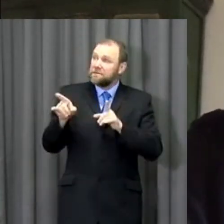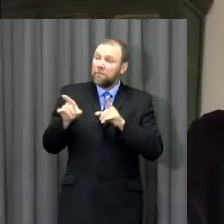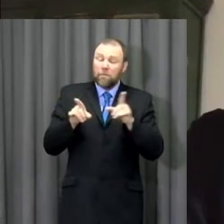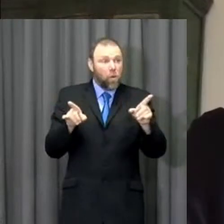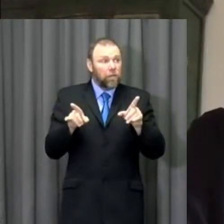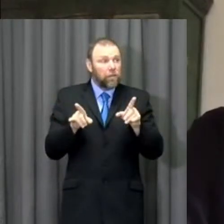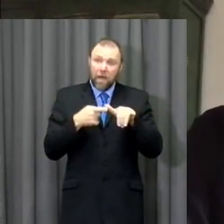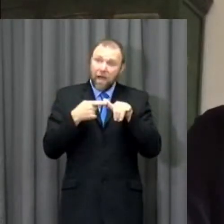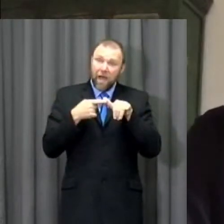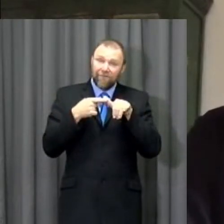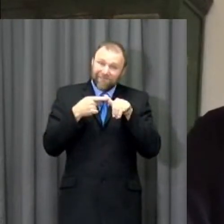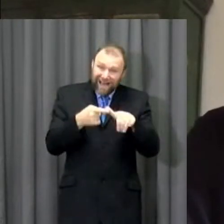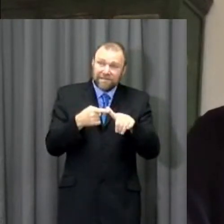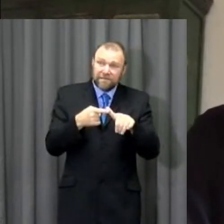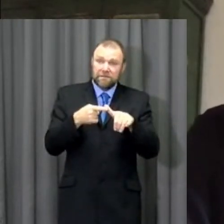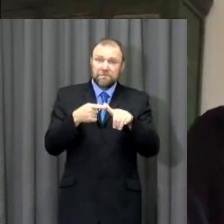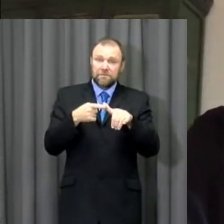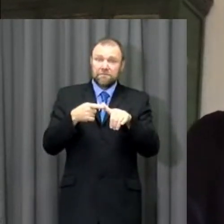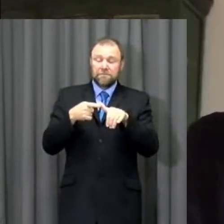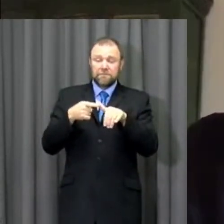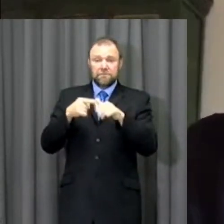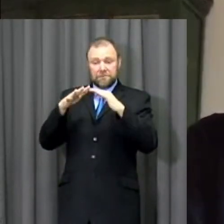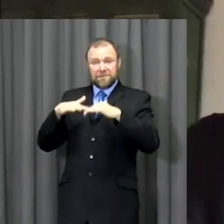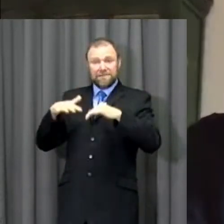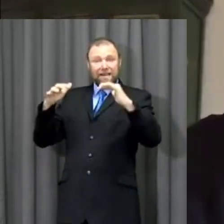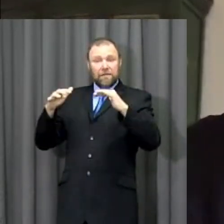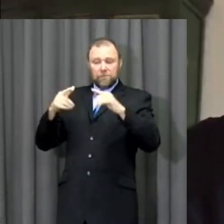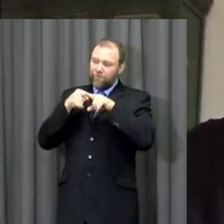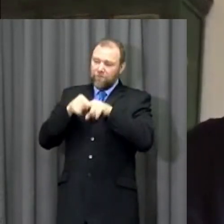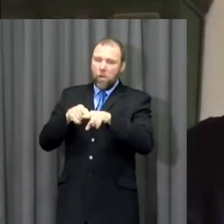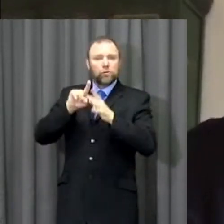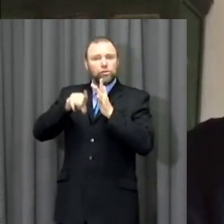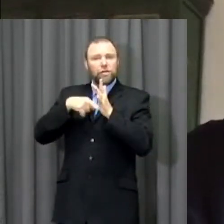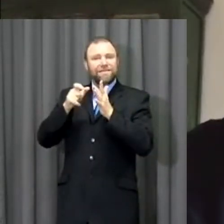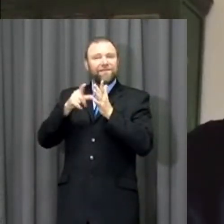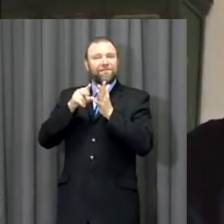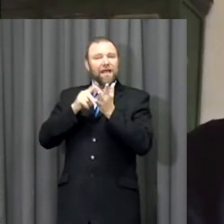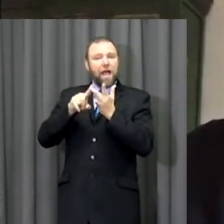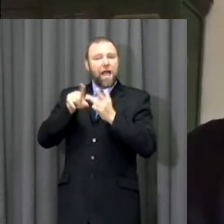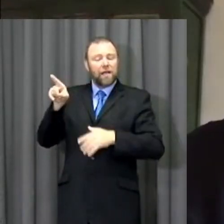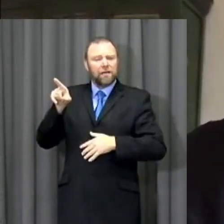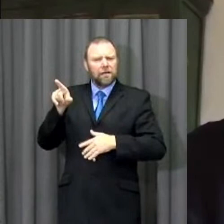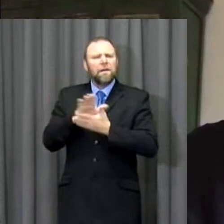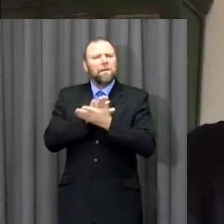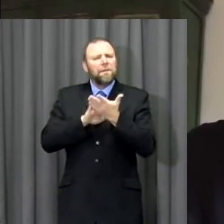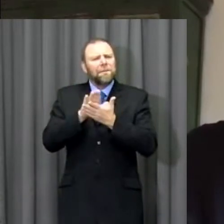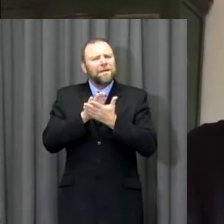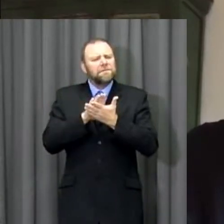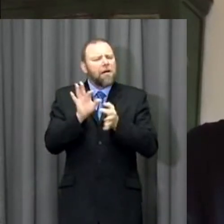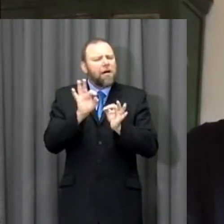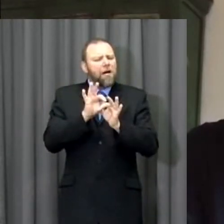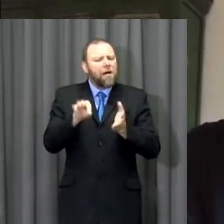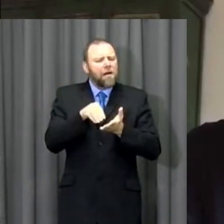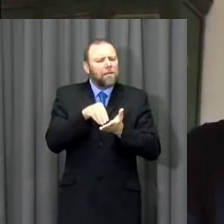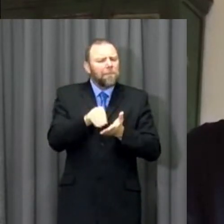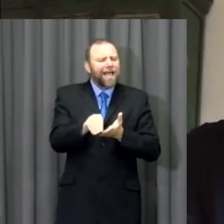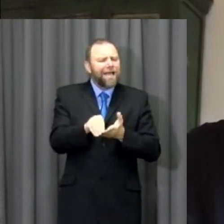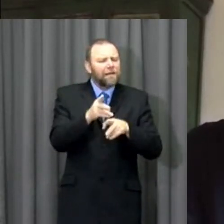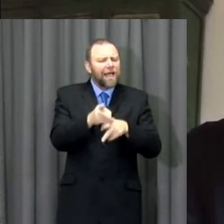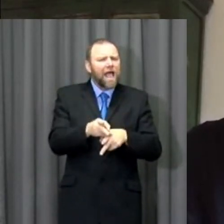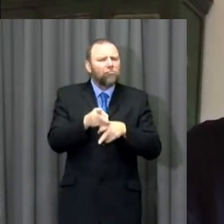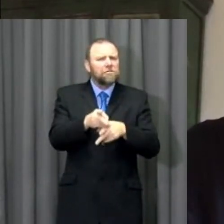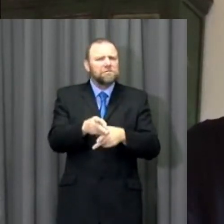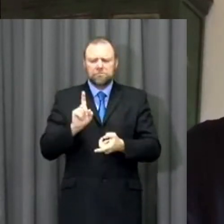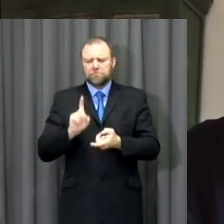ministers to do just that. Now, this advice keeps all unpaid carers firmly in band 6, leaves to one side